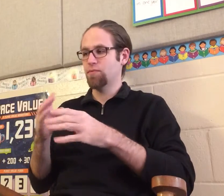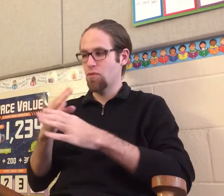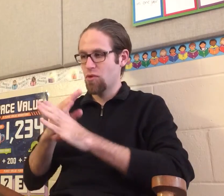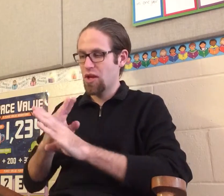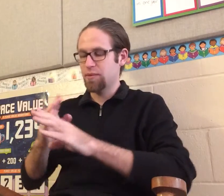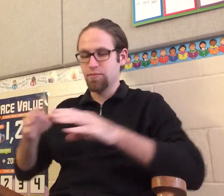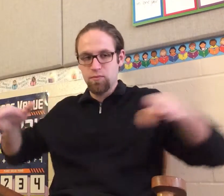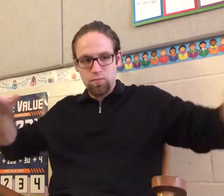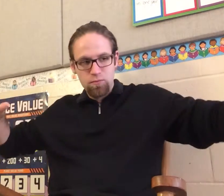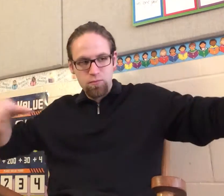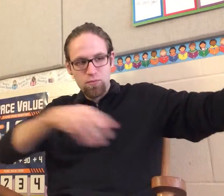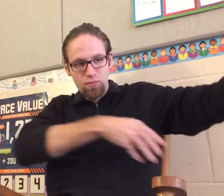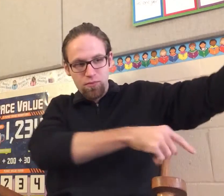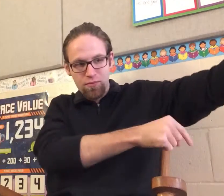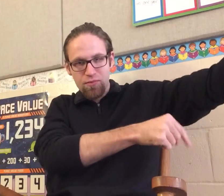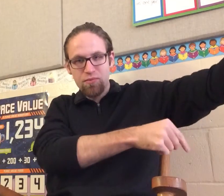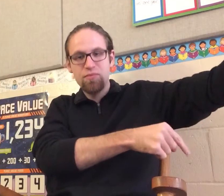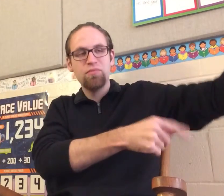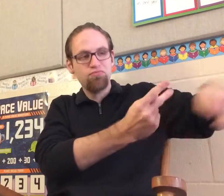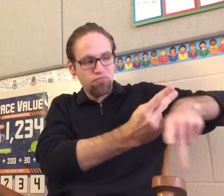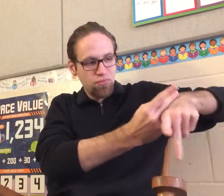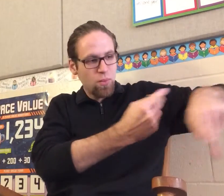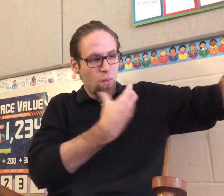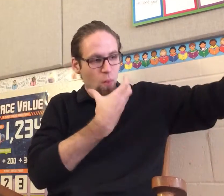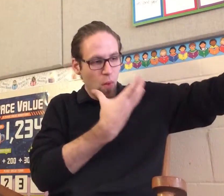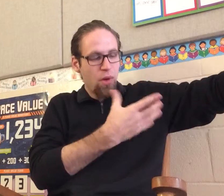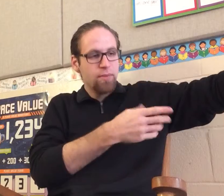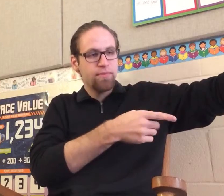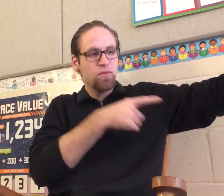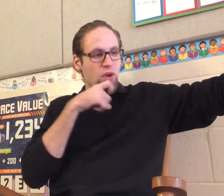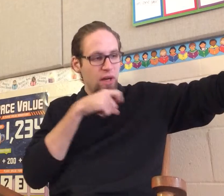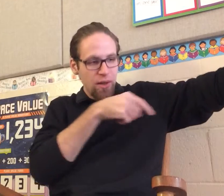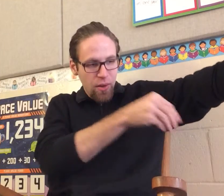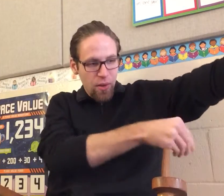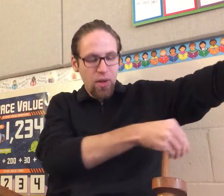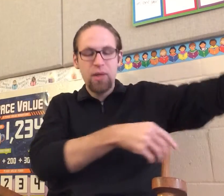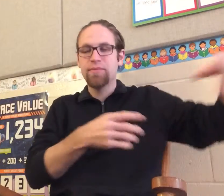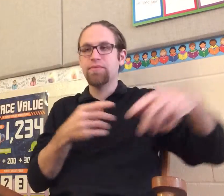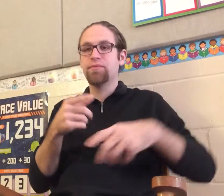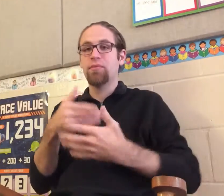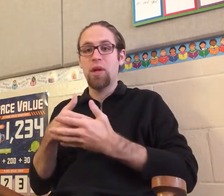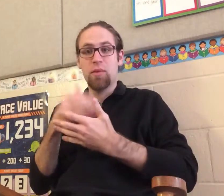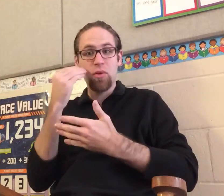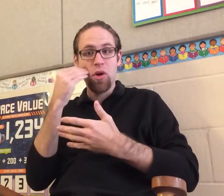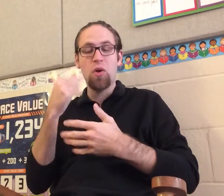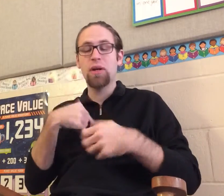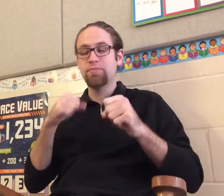them warm and dry. Chicks know instinctively how to scratch around in the dirt for food.